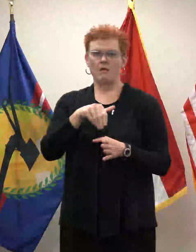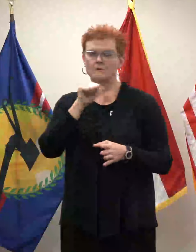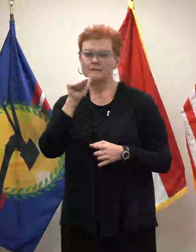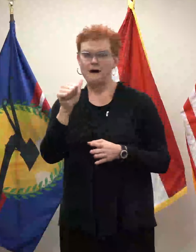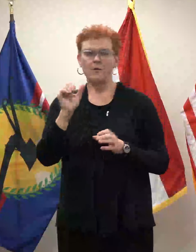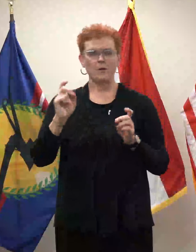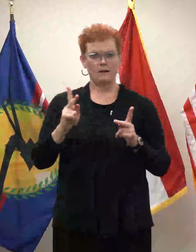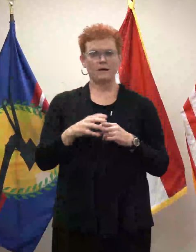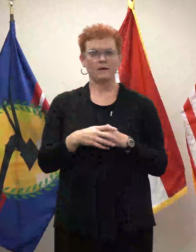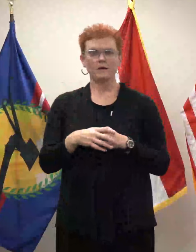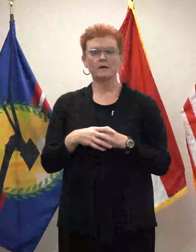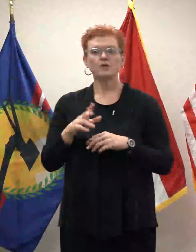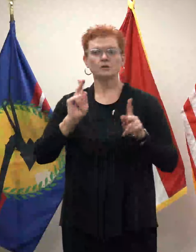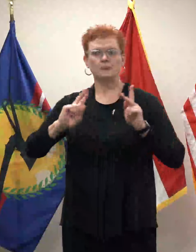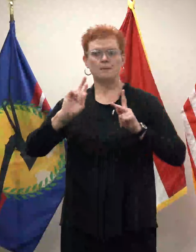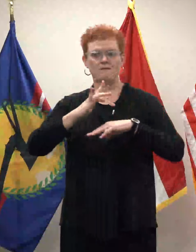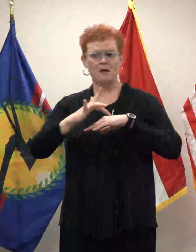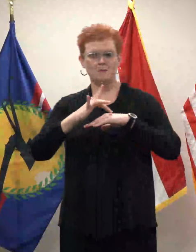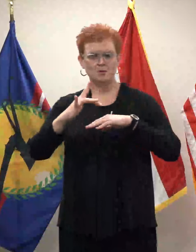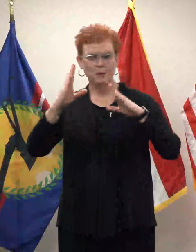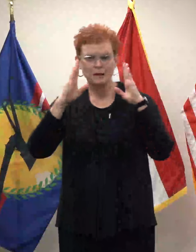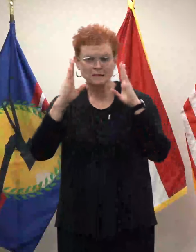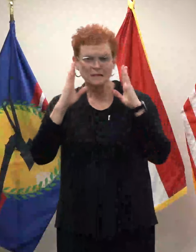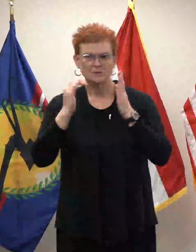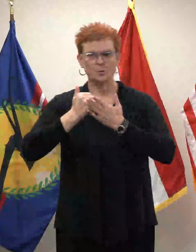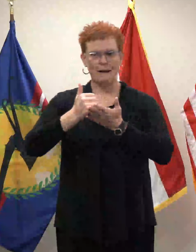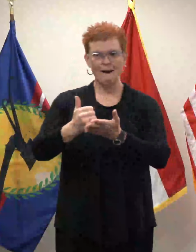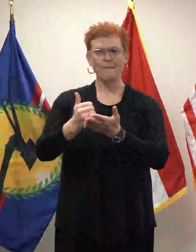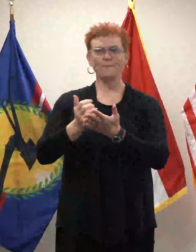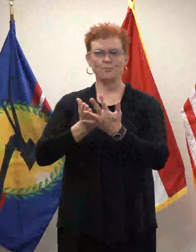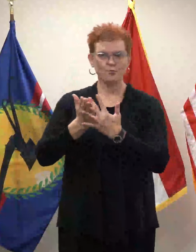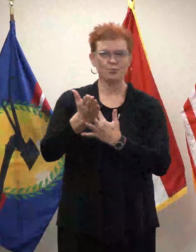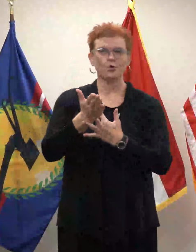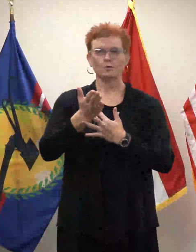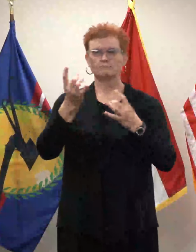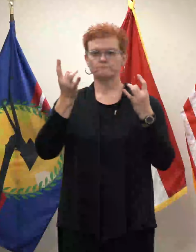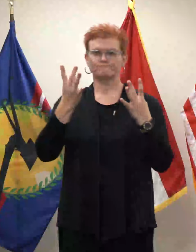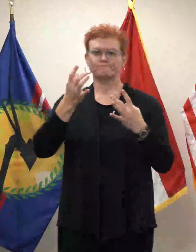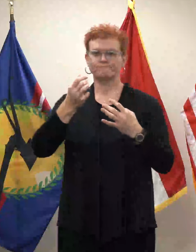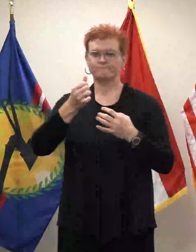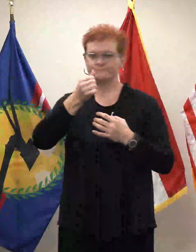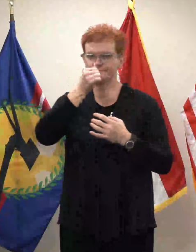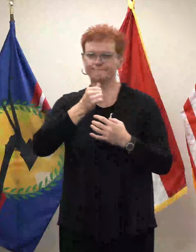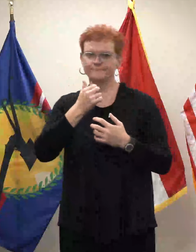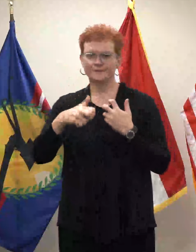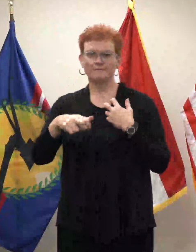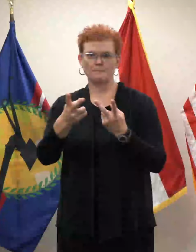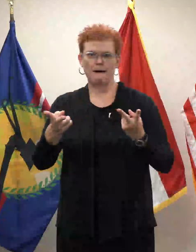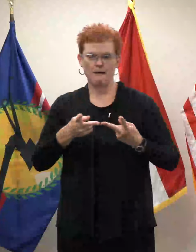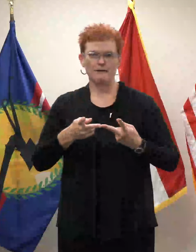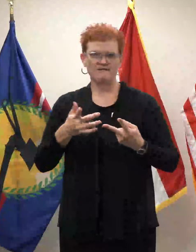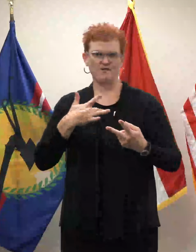available to listen and to help you find your way out of a bad spot and out of a sense of helplessness.